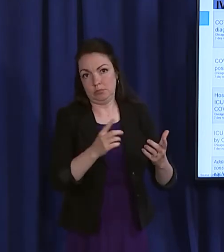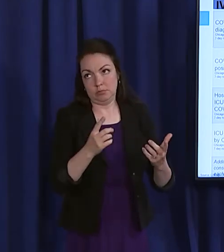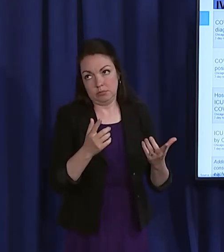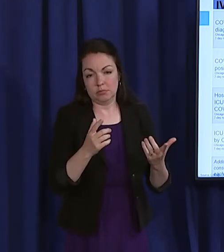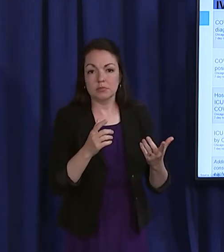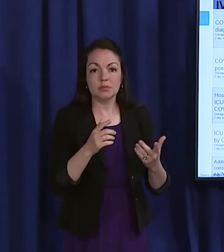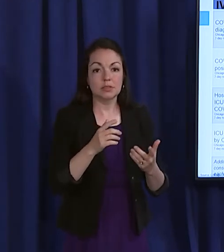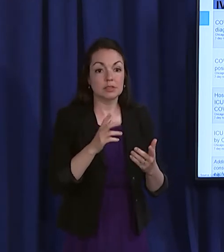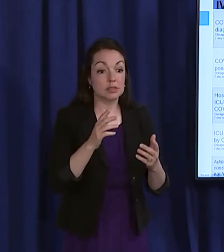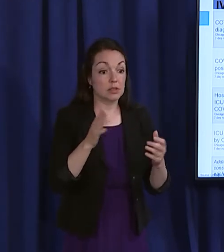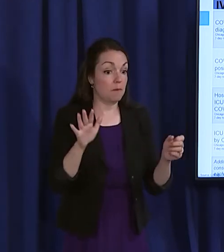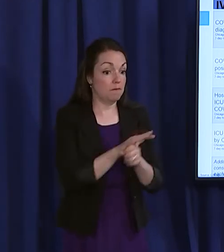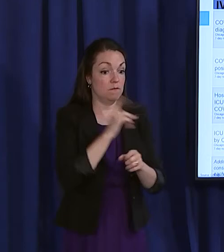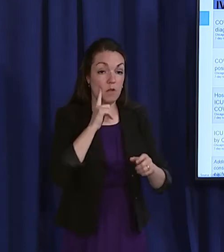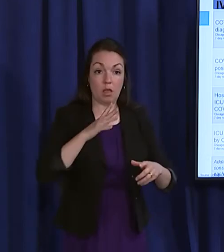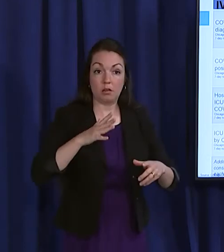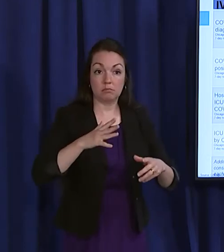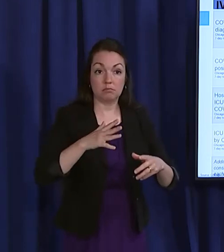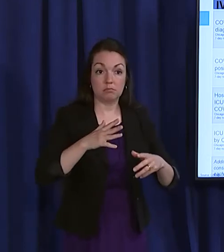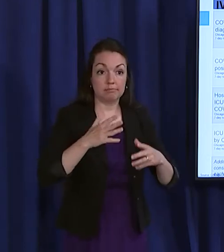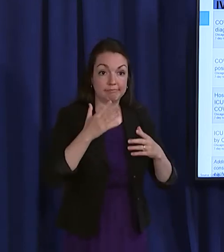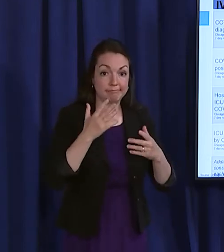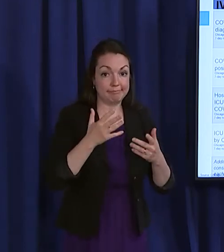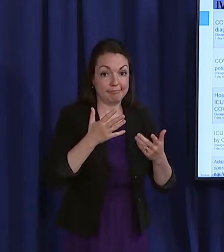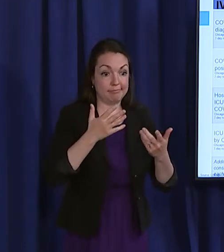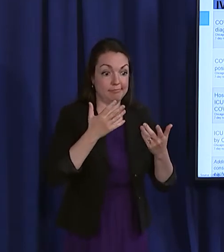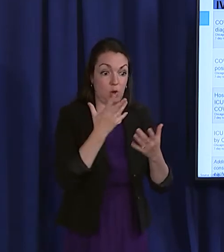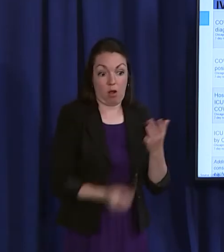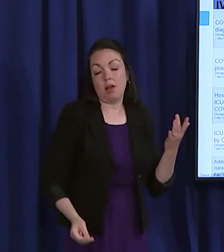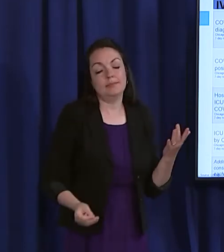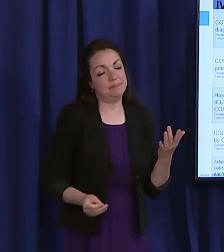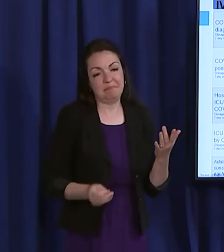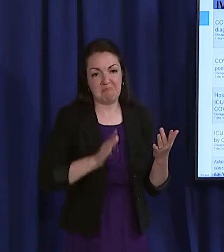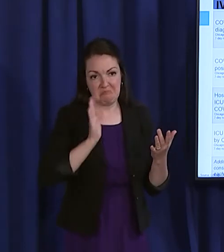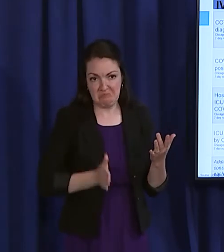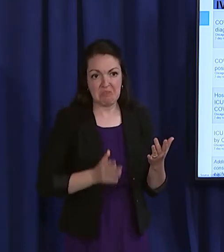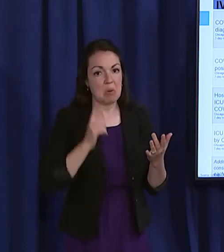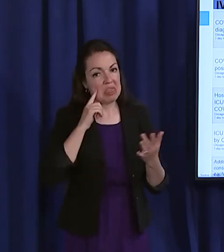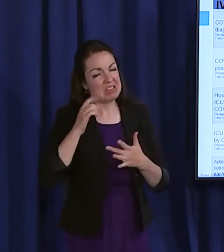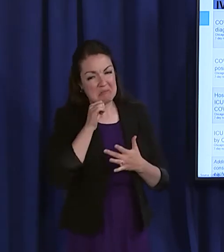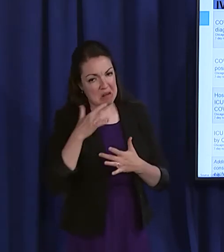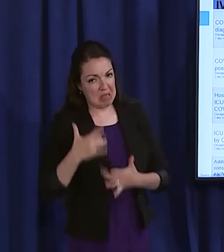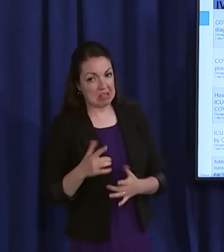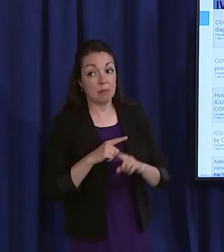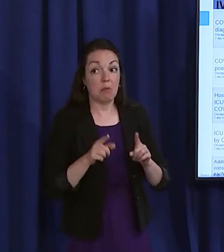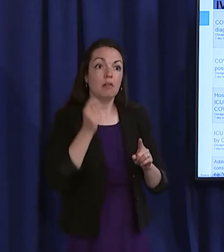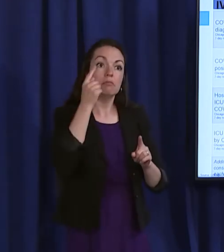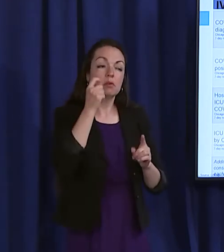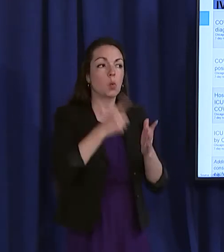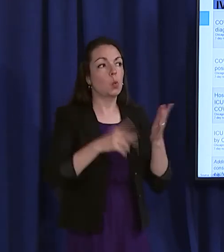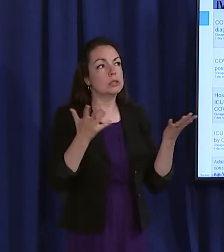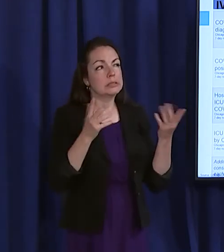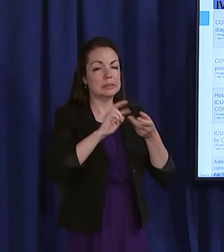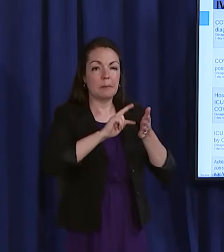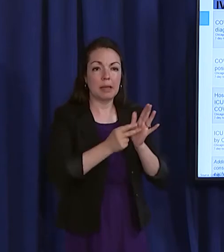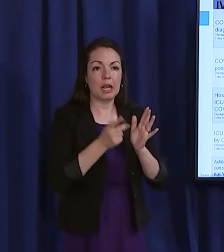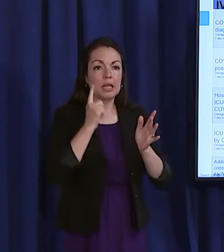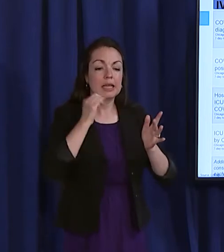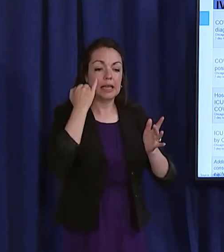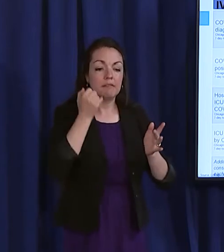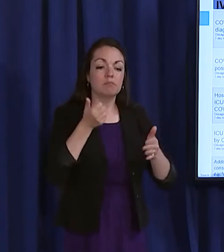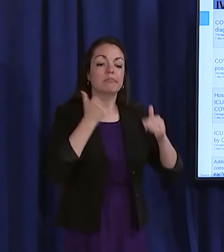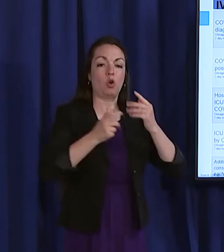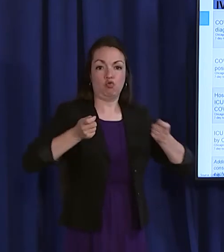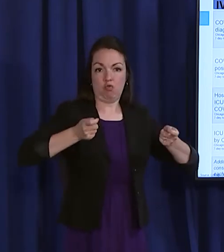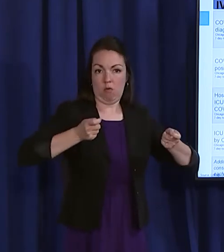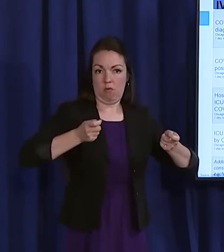to think about what does it mean to be fully controlled from a COVID perspective. And this was our attempt to really put some numbers